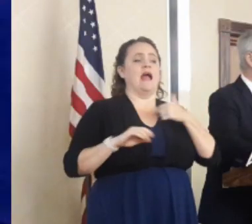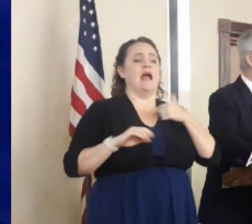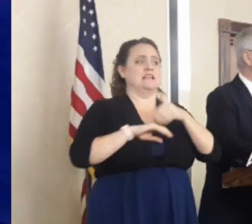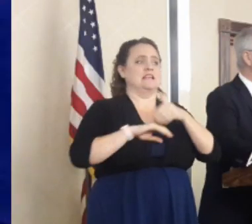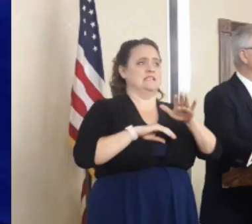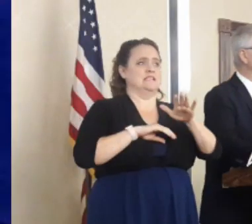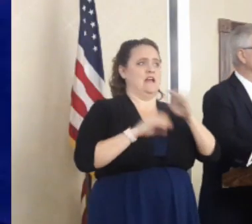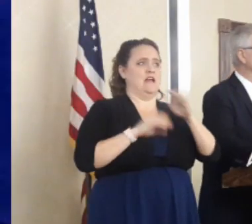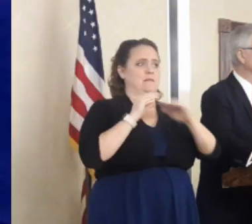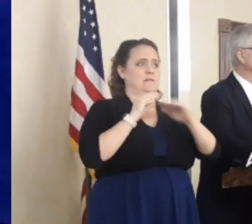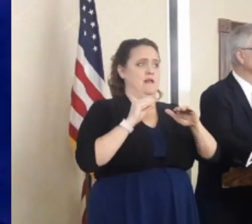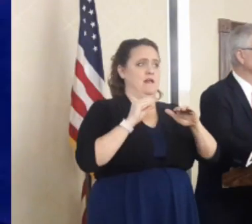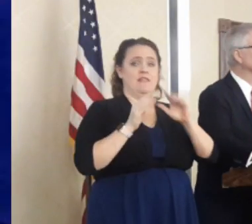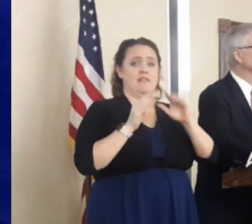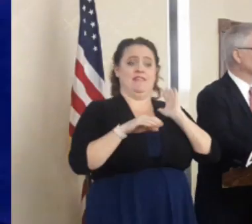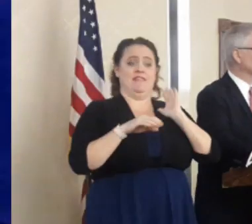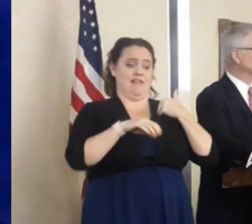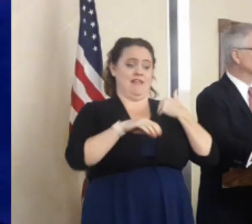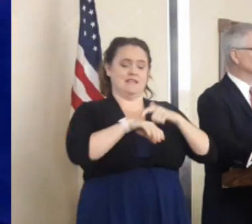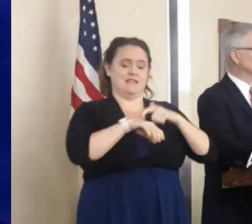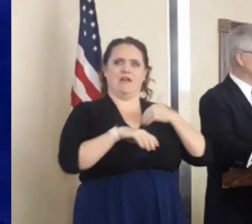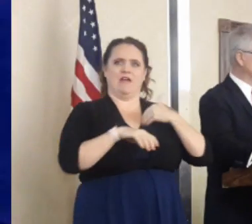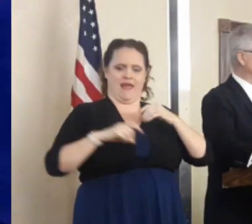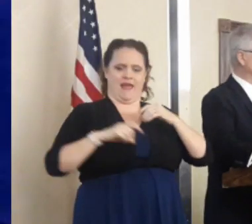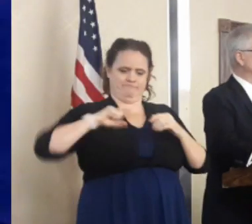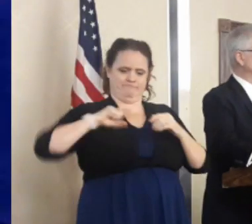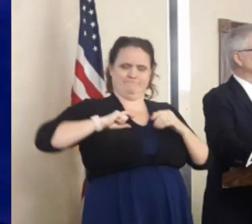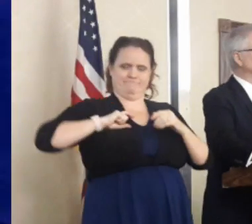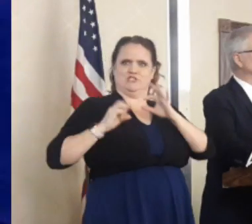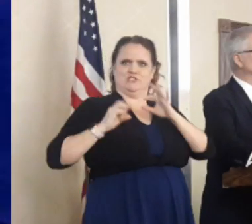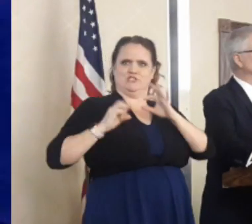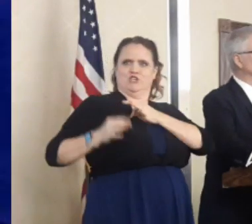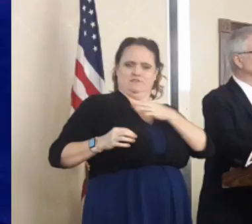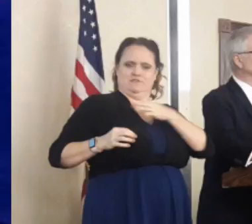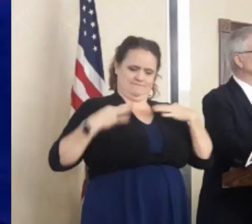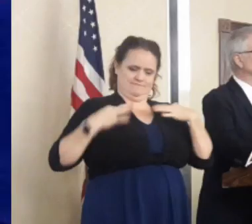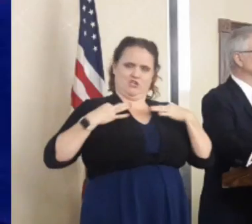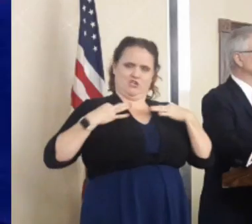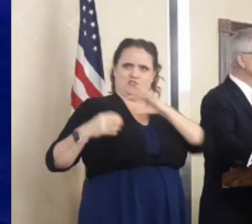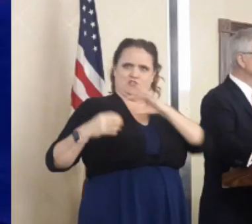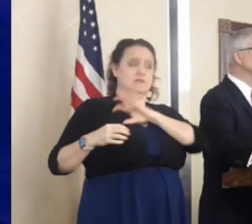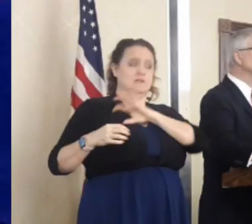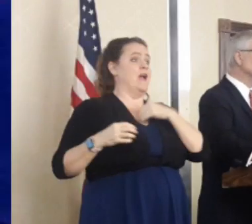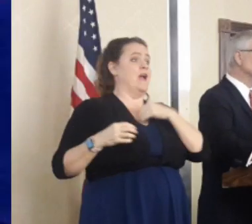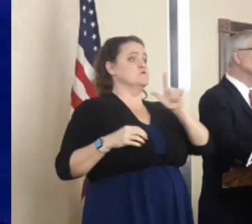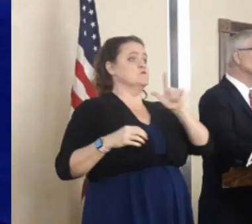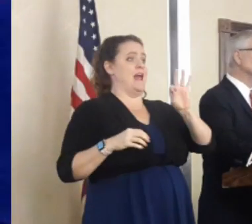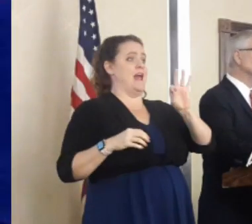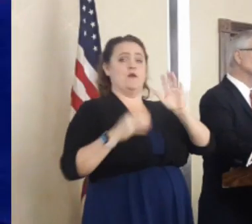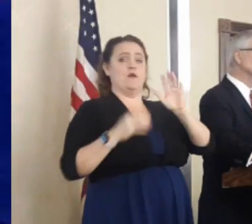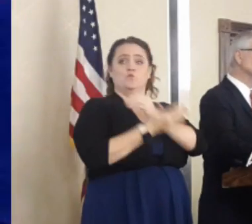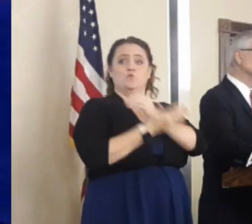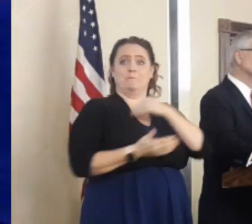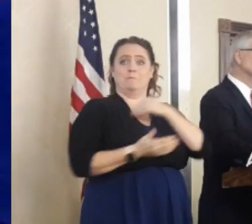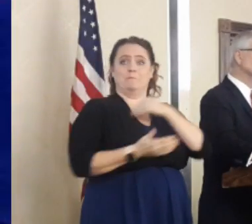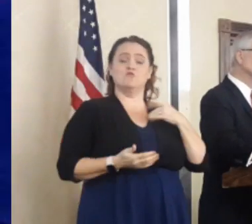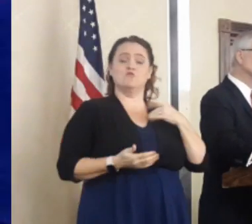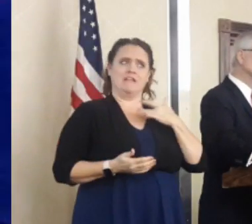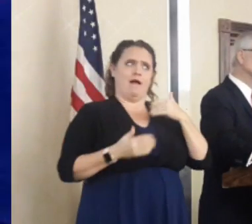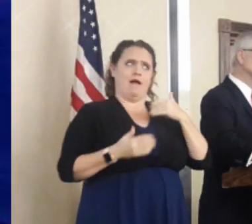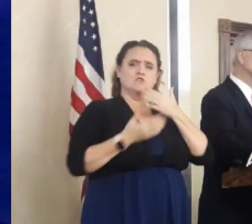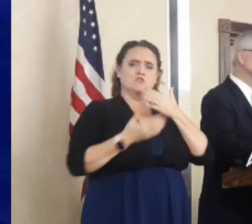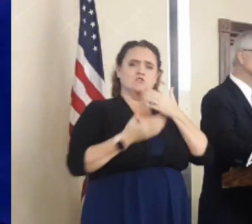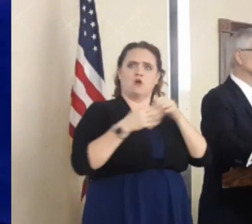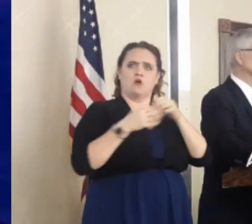did SREC shirts for the first time, but we have 29 new members this time that I thought should have one opportunity